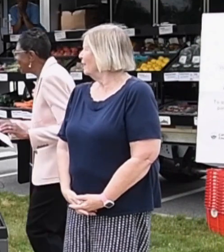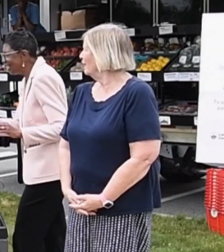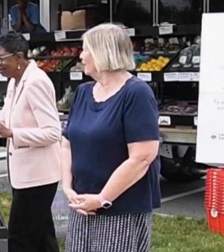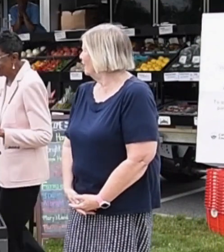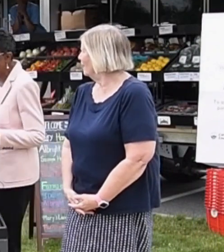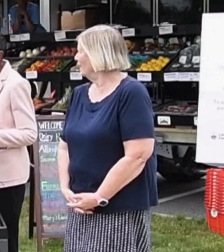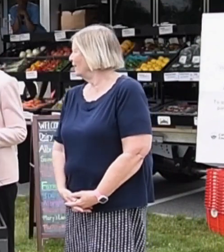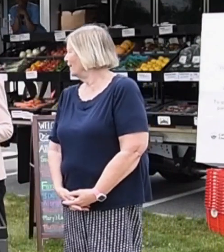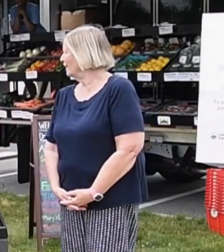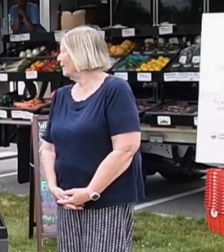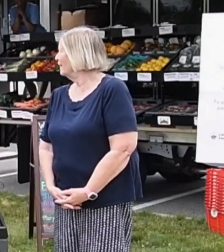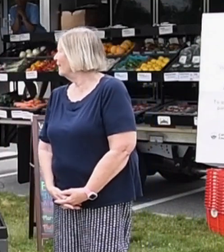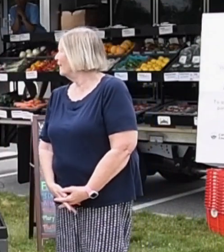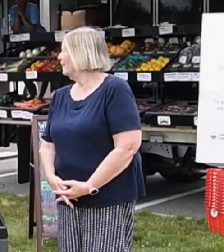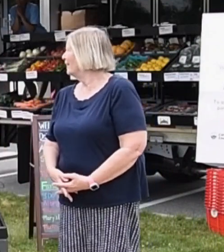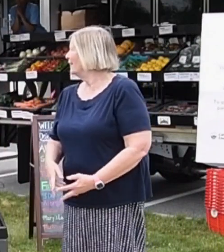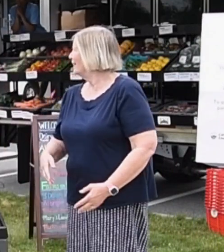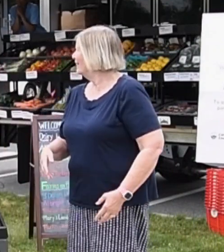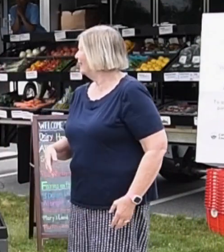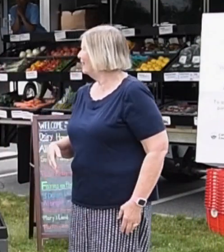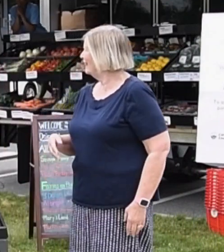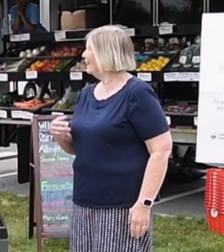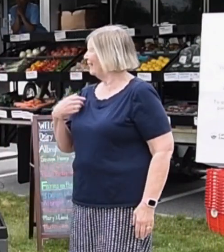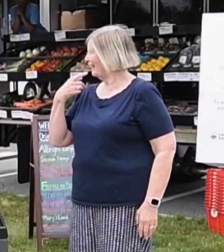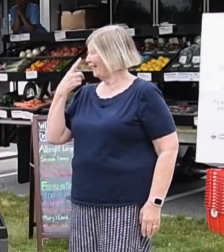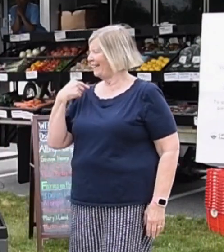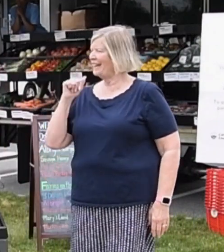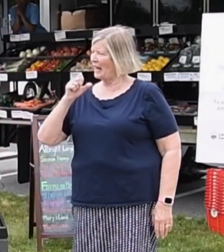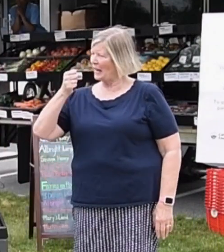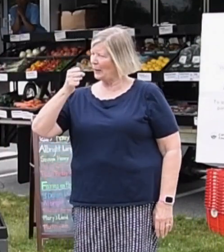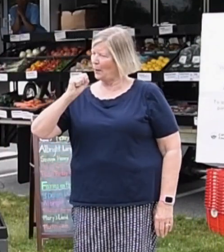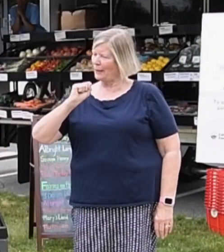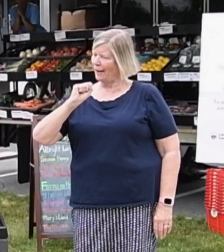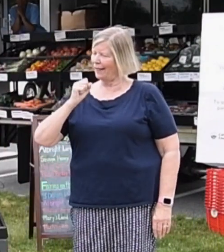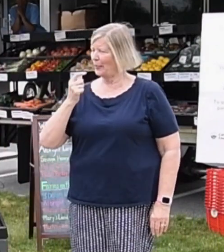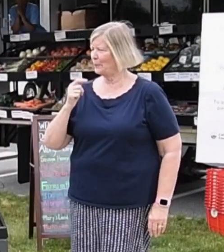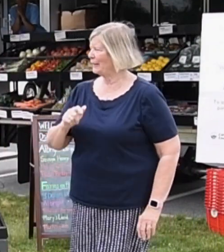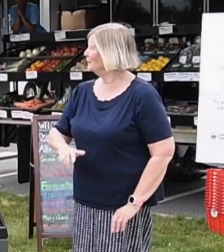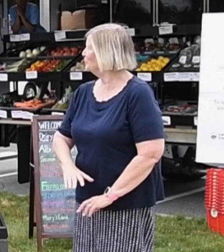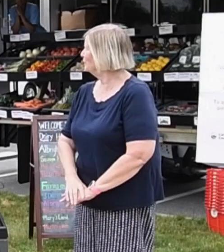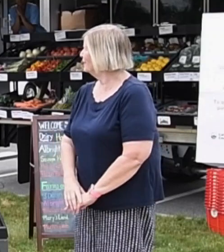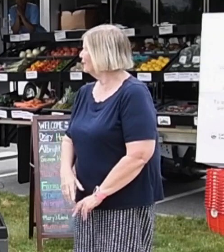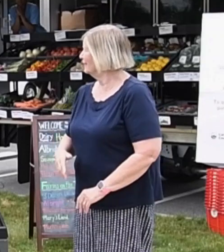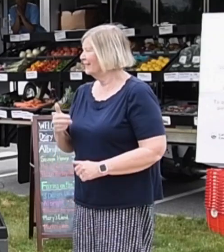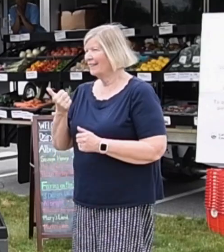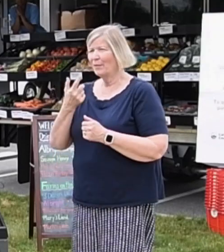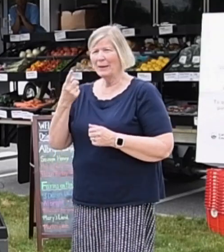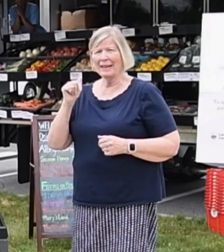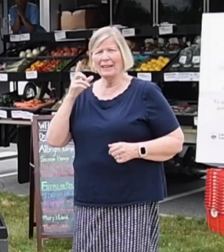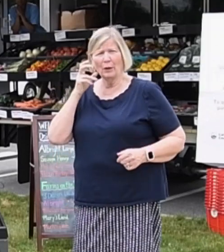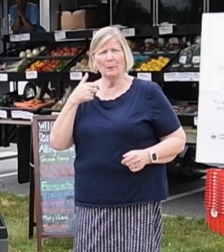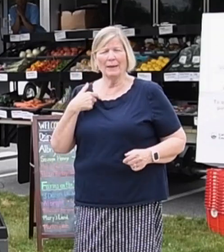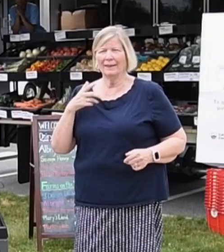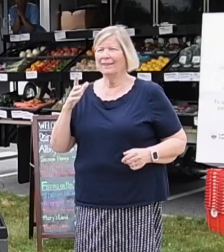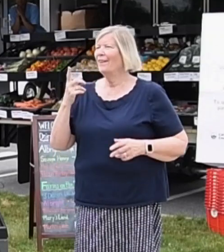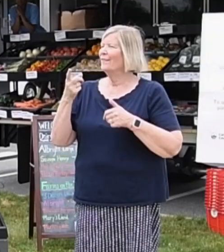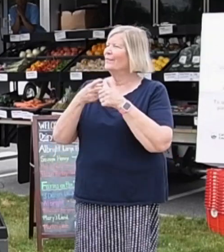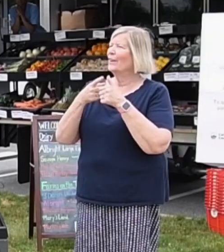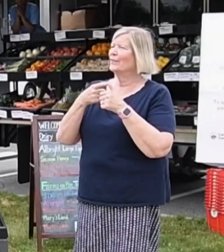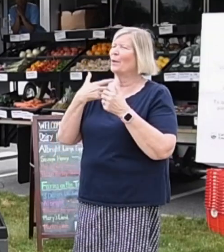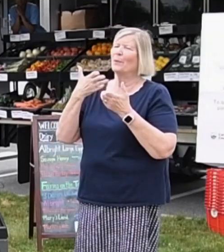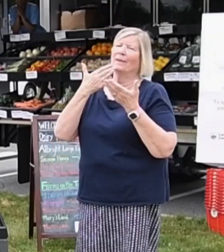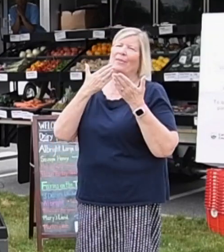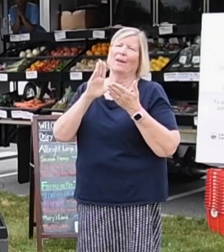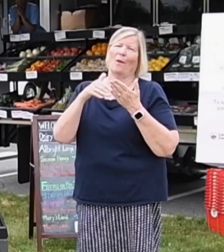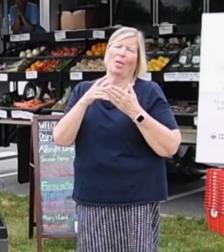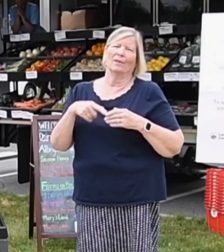Appreciate it. Thank you, Brian. Let's see. I think I can go down a little here. As everybody can hear, first of all, I want to just thank